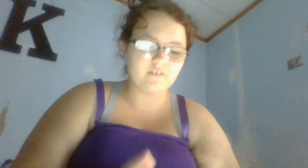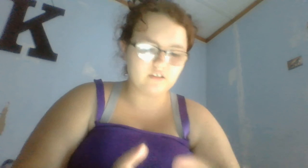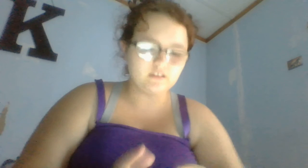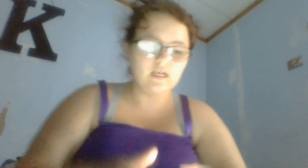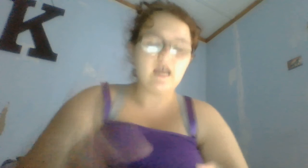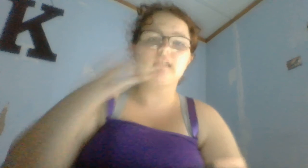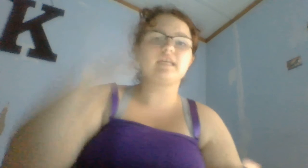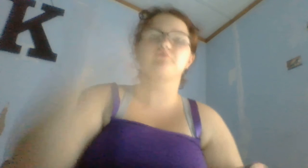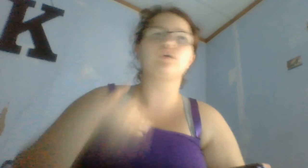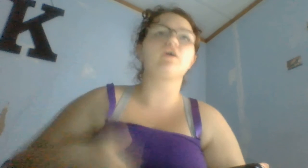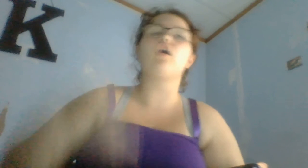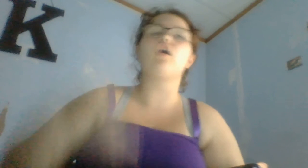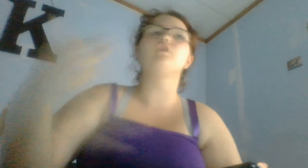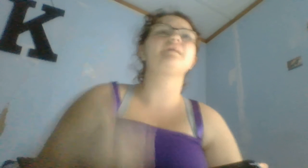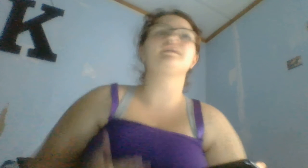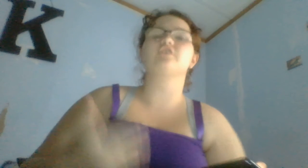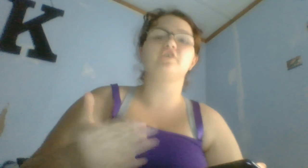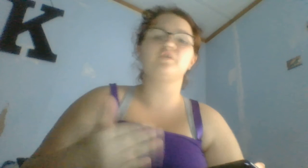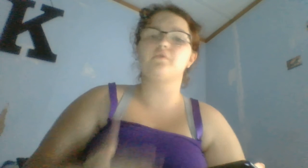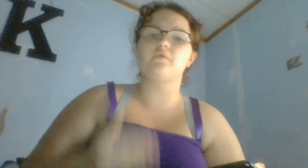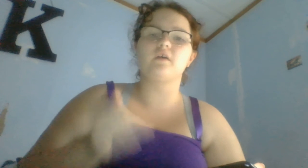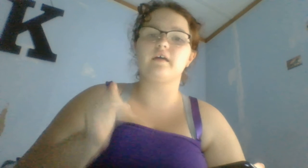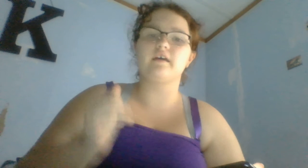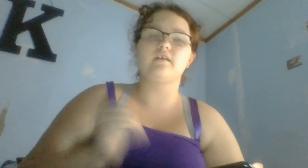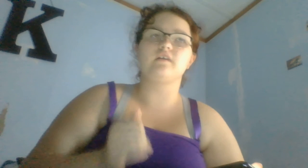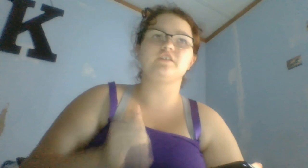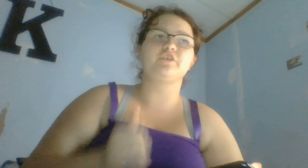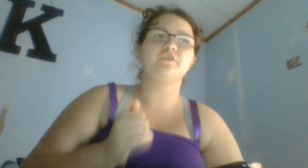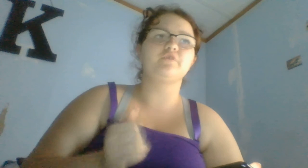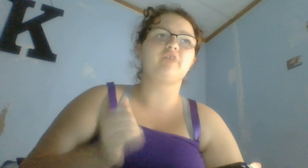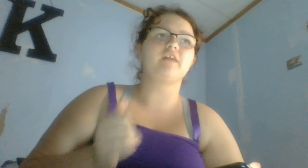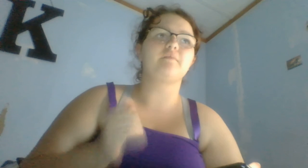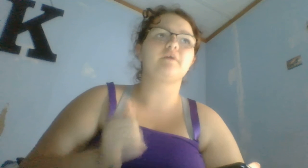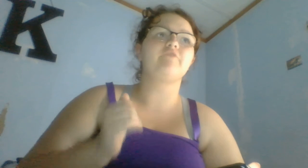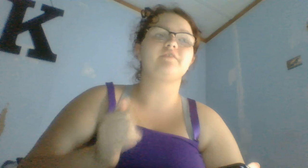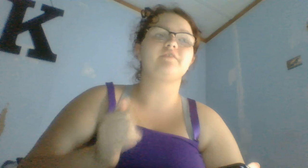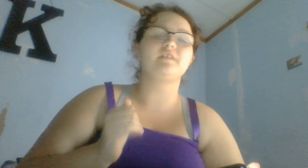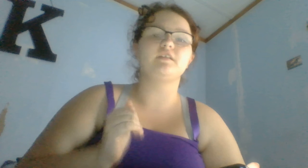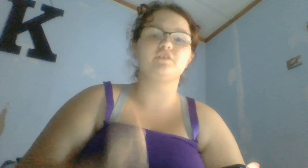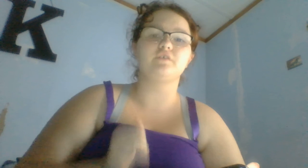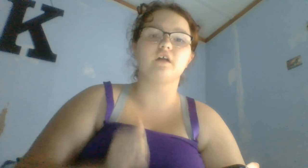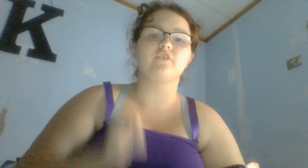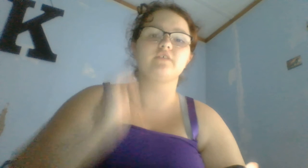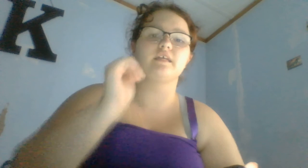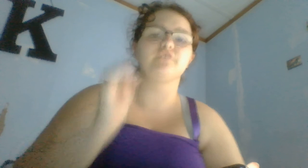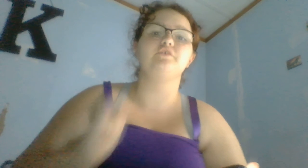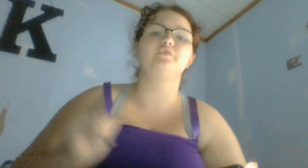five dollars and it keeps going all the way until you until you finally put fifty two dollars into